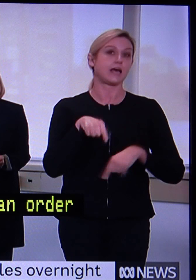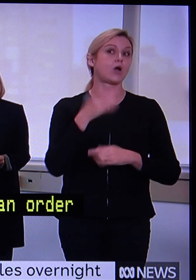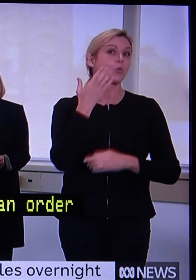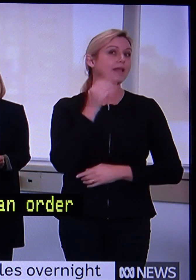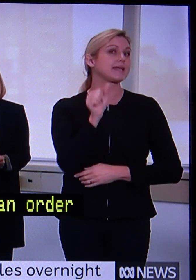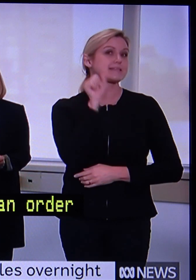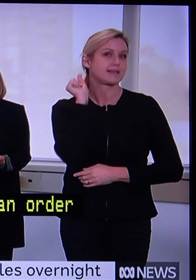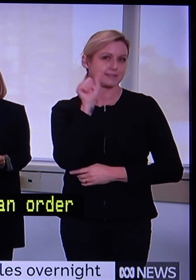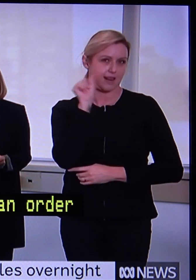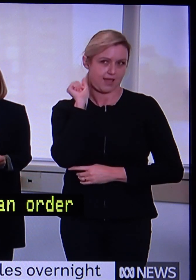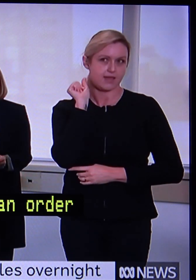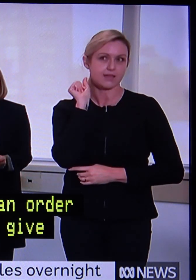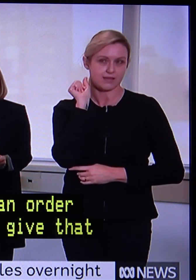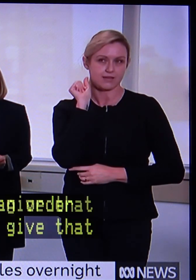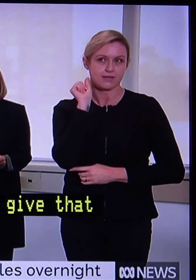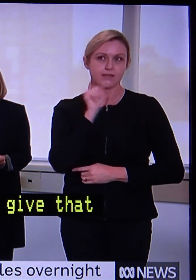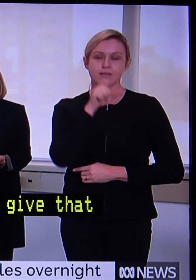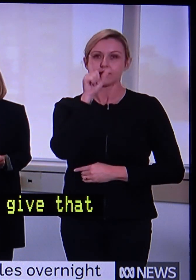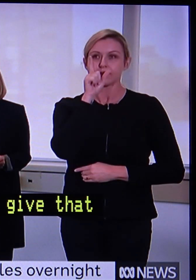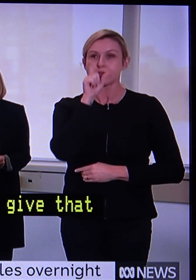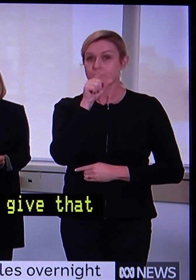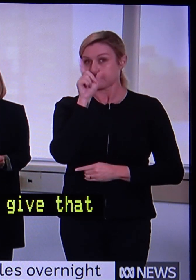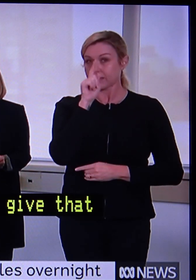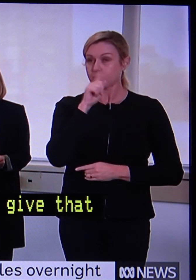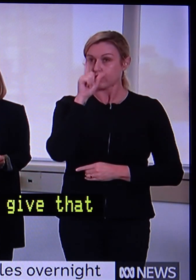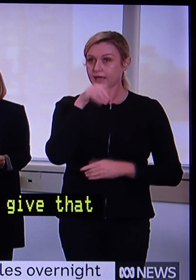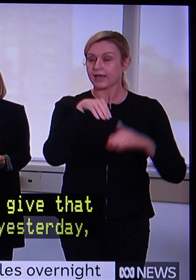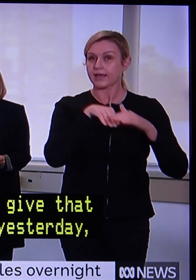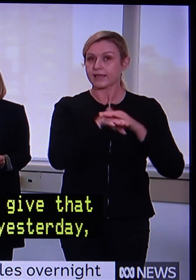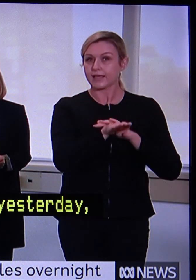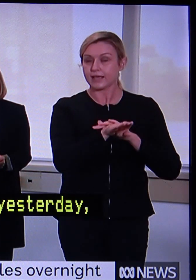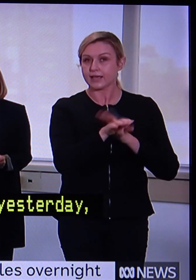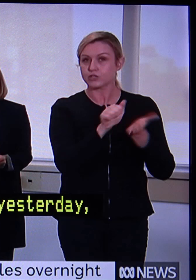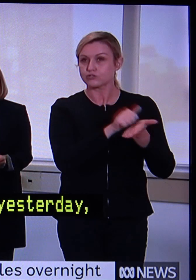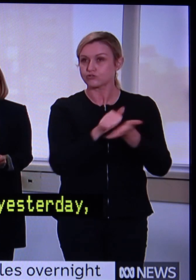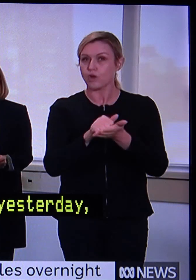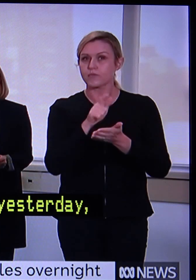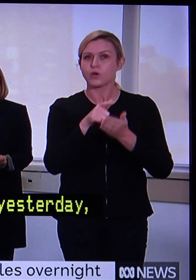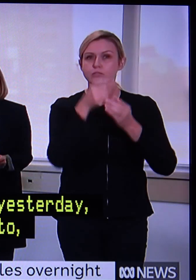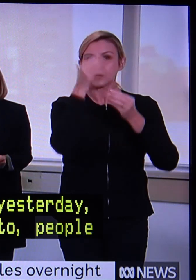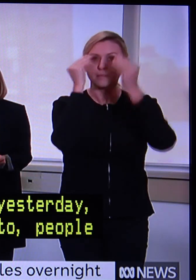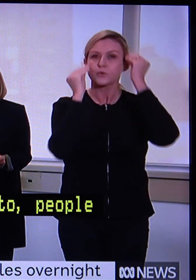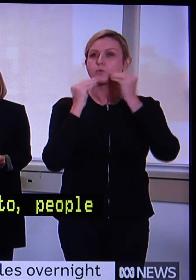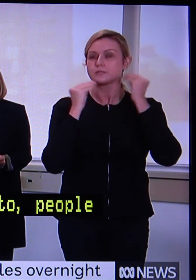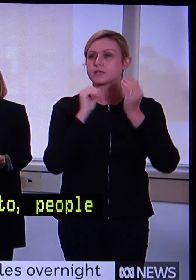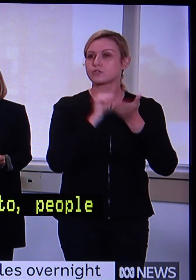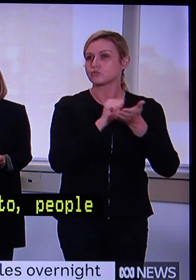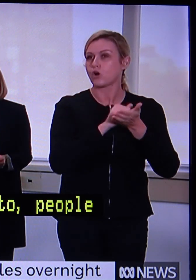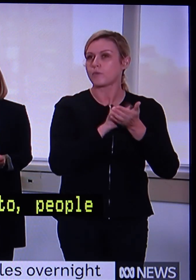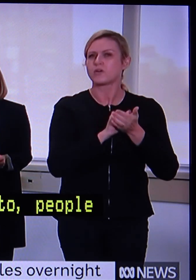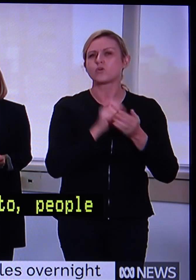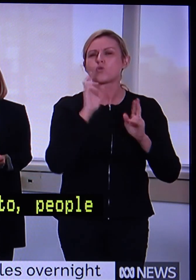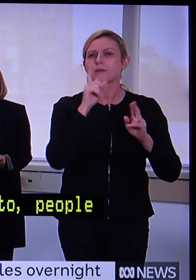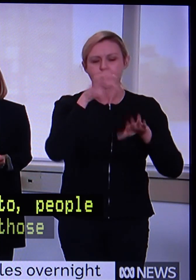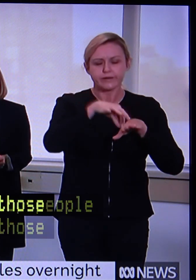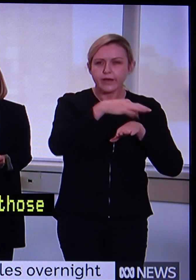yesterday, we will be able to go into, people will be able to go into those various beauty salons and so on, where they might usually